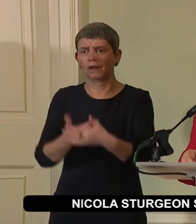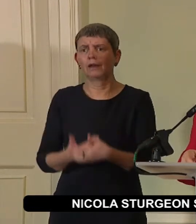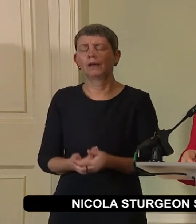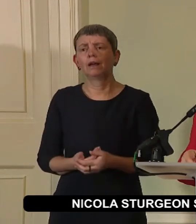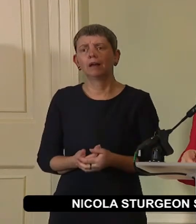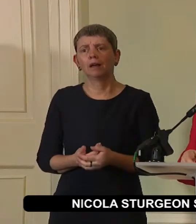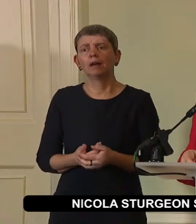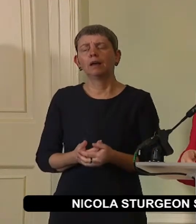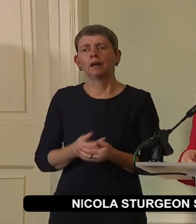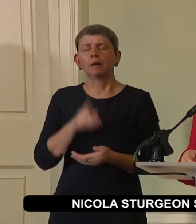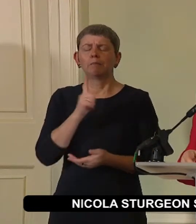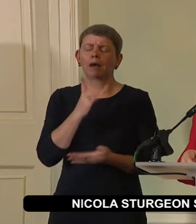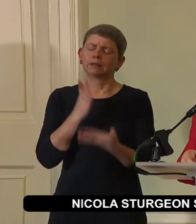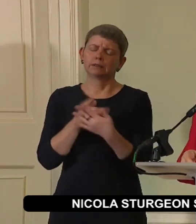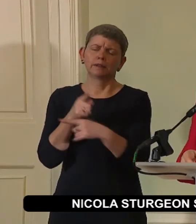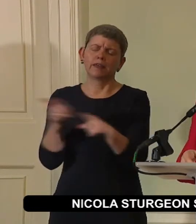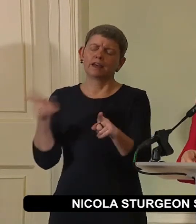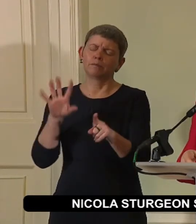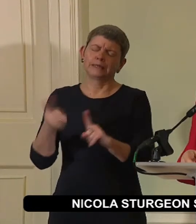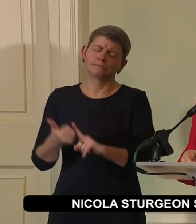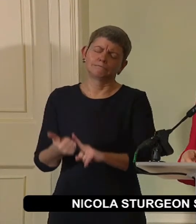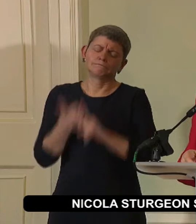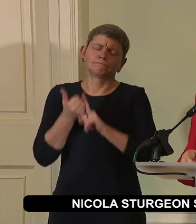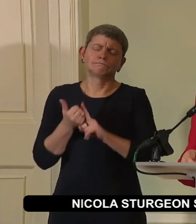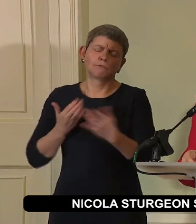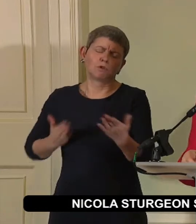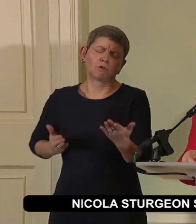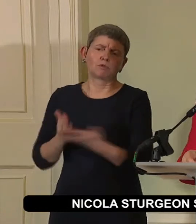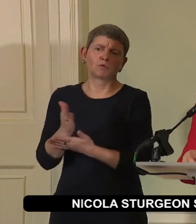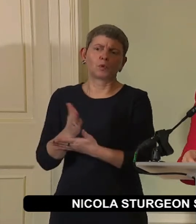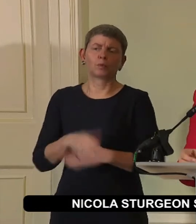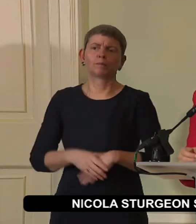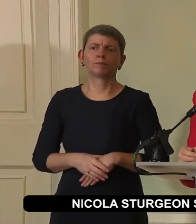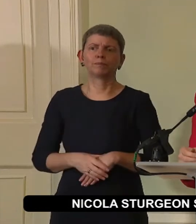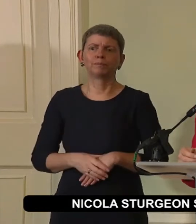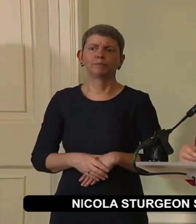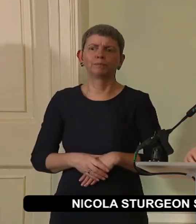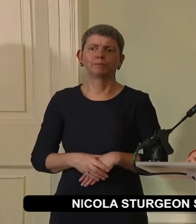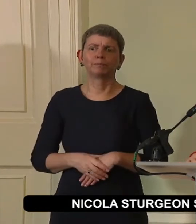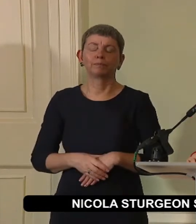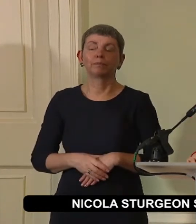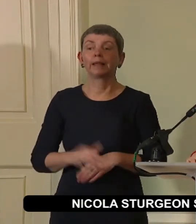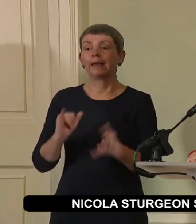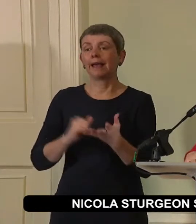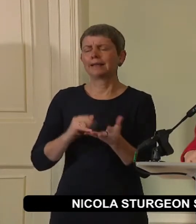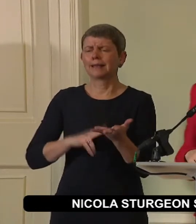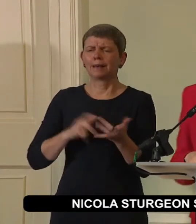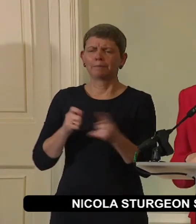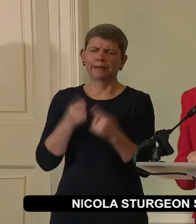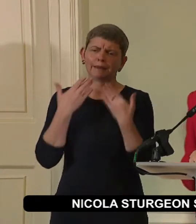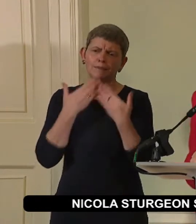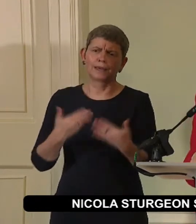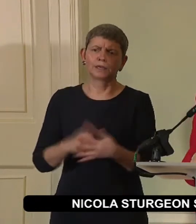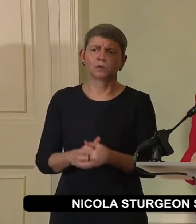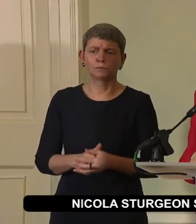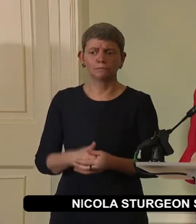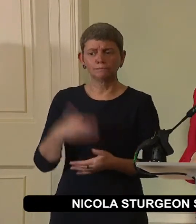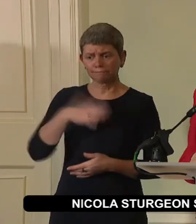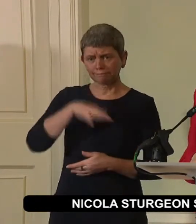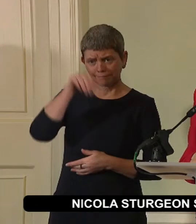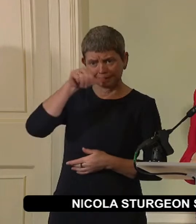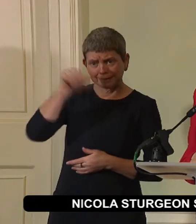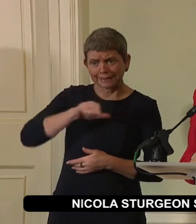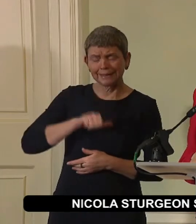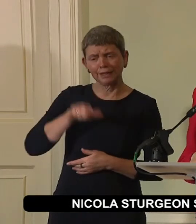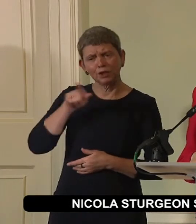rock throughout. And of course, the SNP. Since I was 16 years old, you have been my